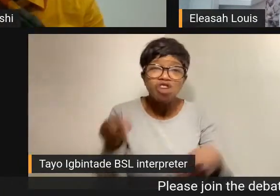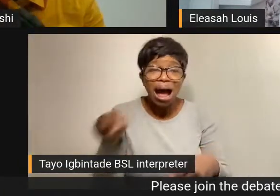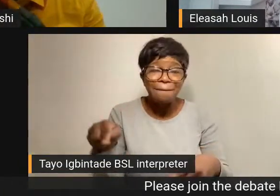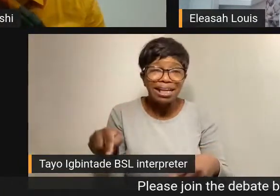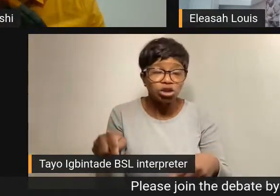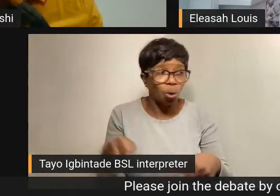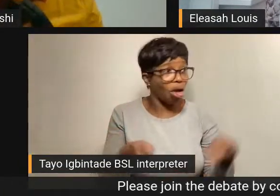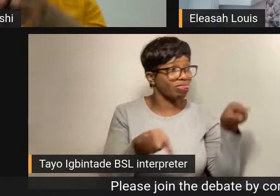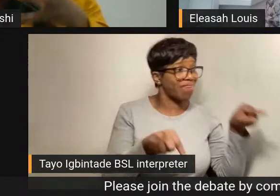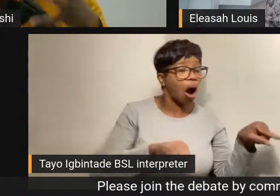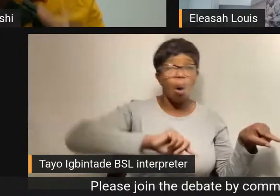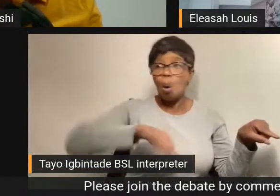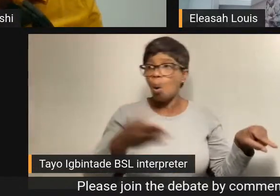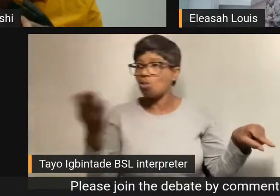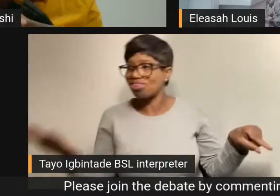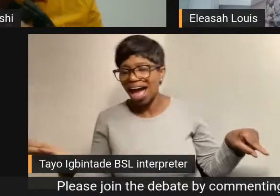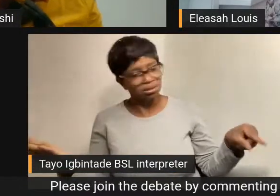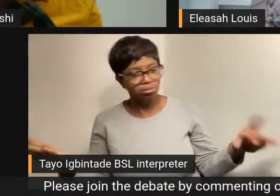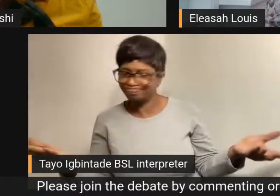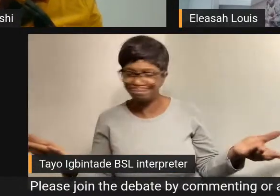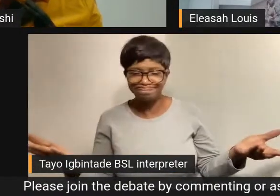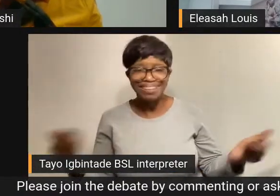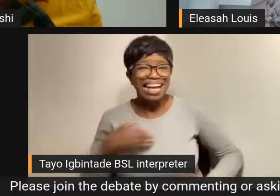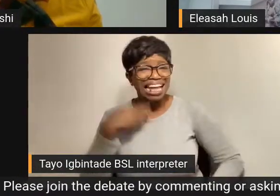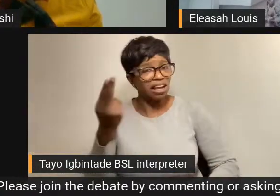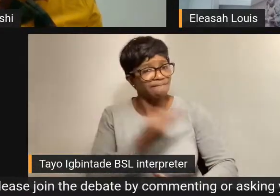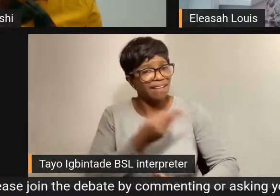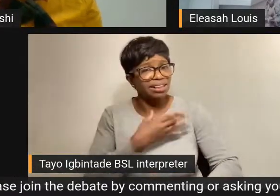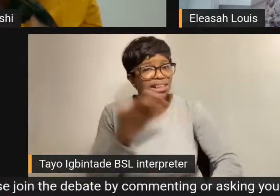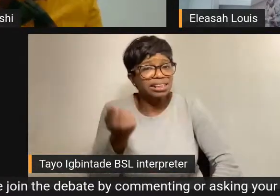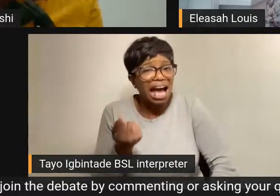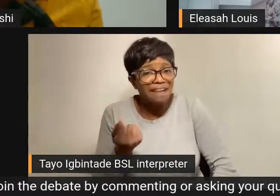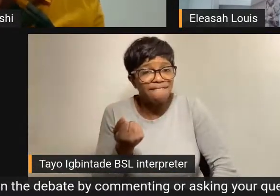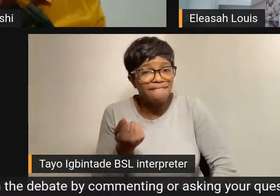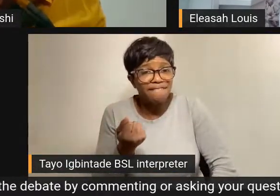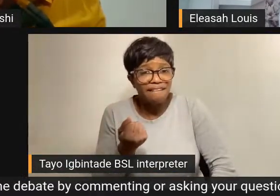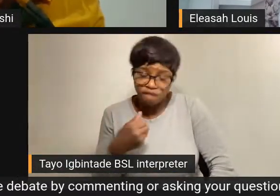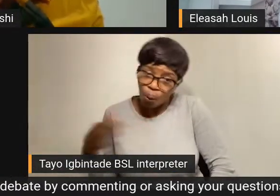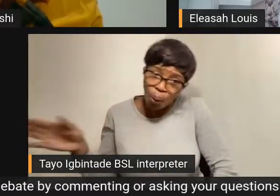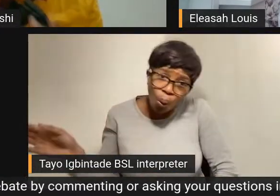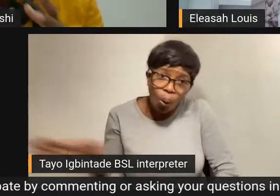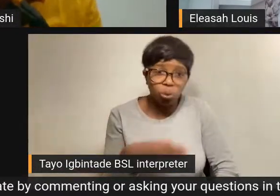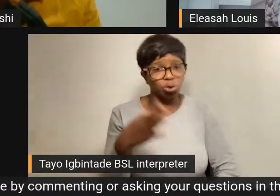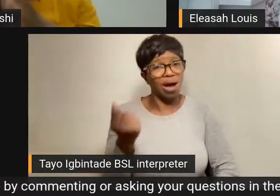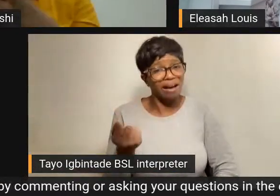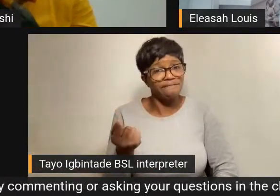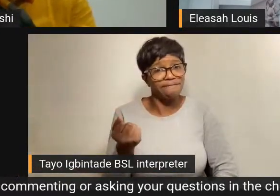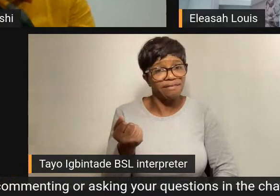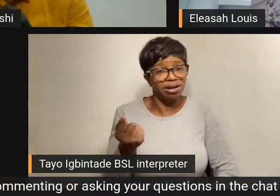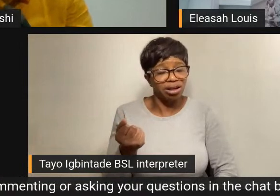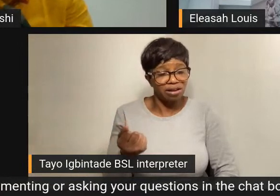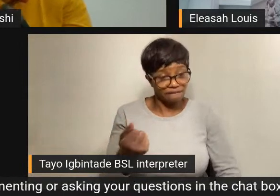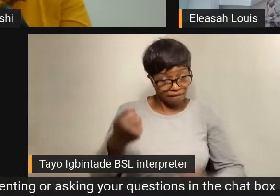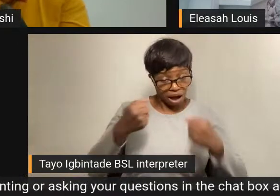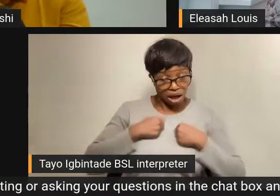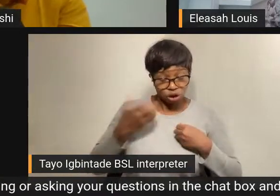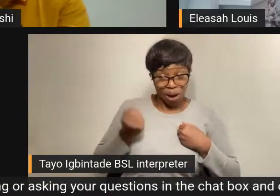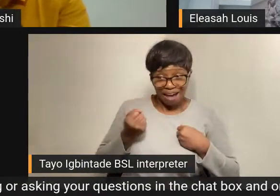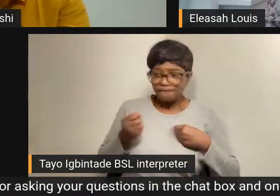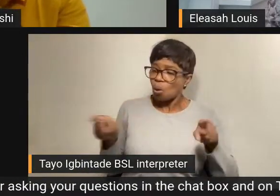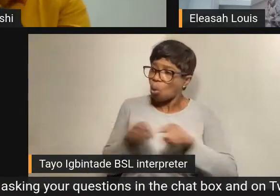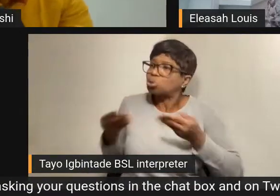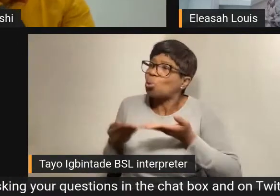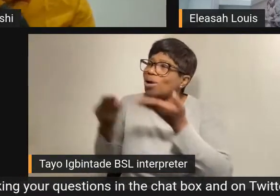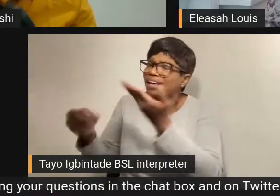or. I think there are enough vaccines for us to have and for those in poorer countries to also